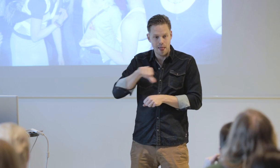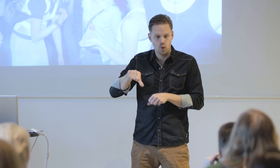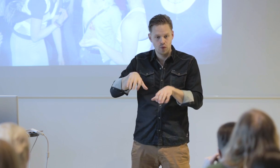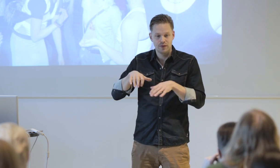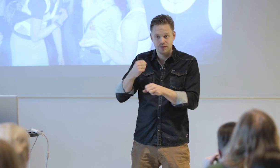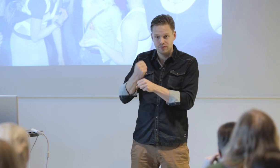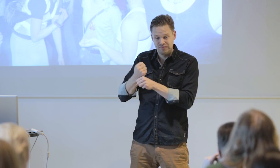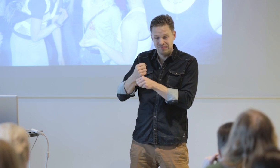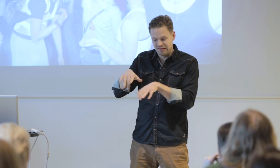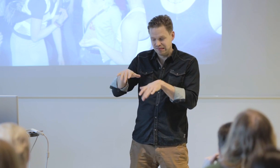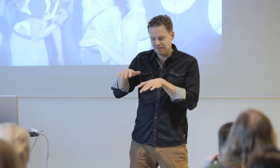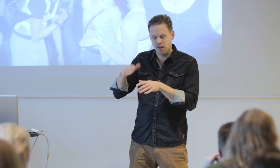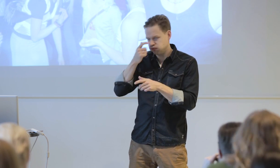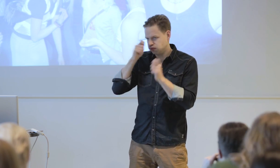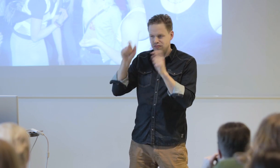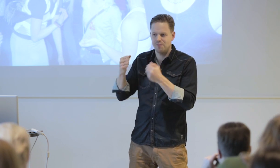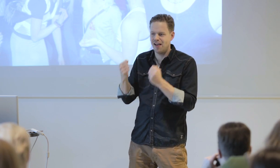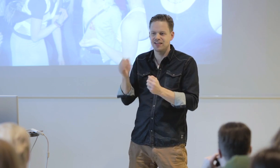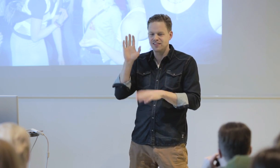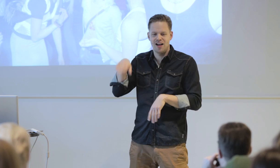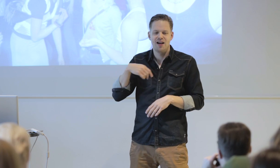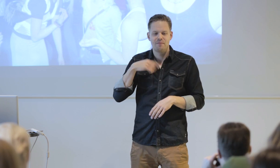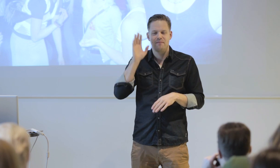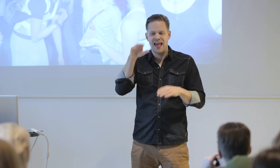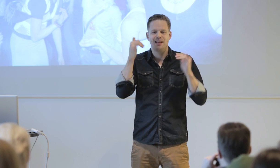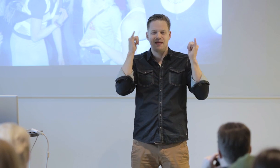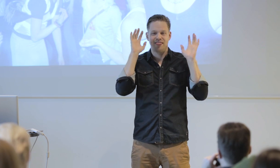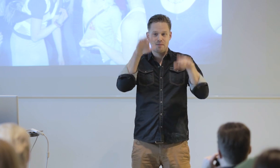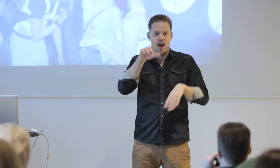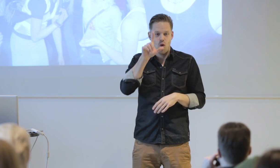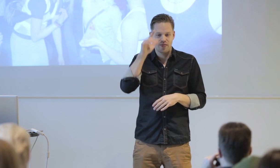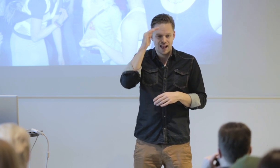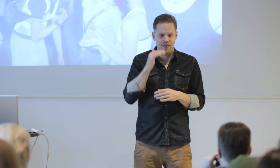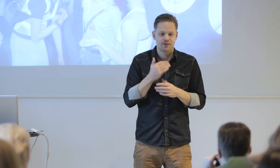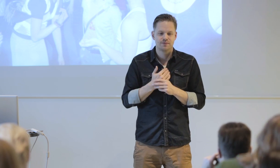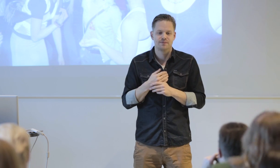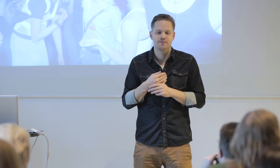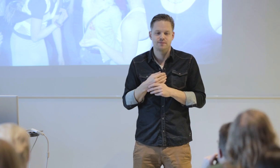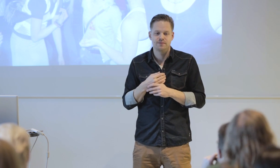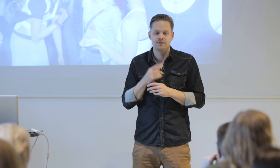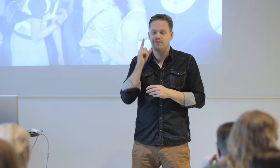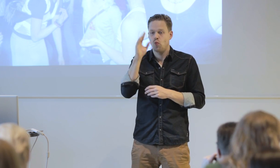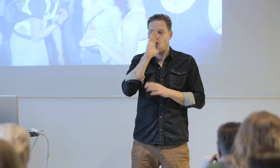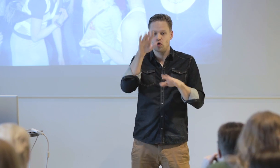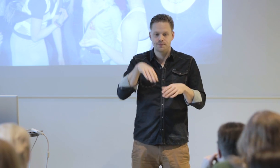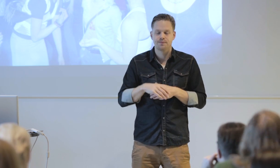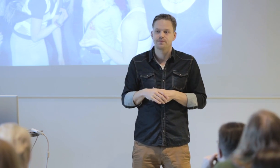writing my graduation thesis, and I just didn't have any energy for that. And it was a Saturday night, I went to party.